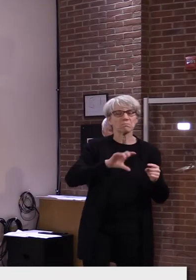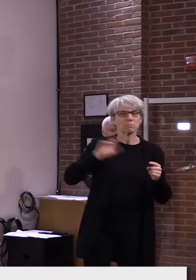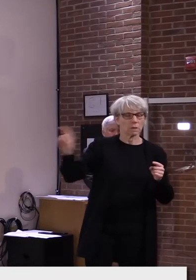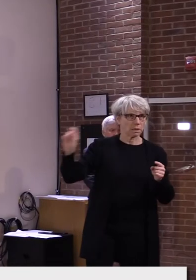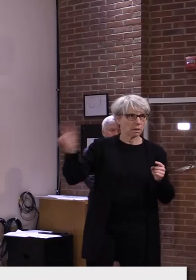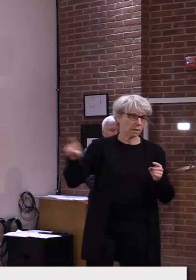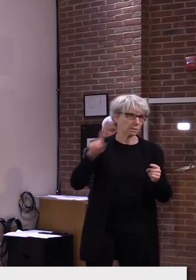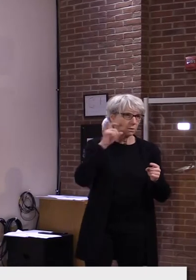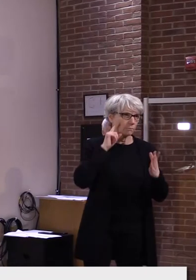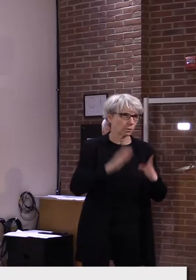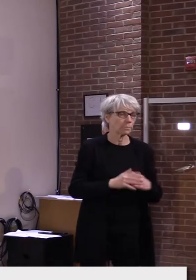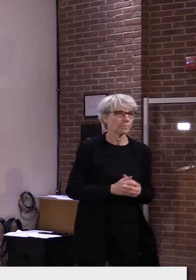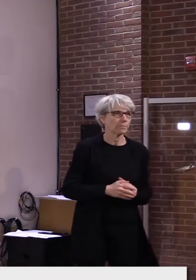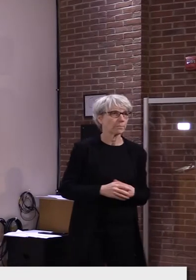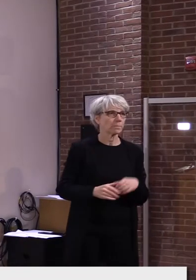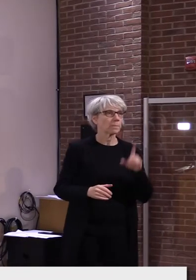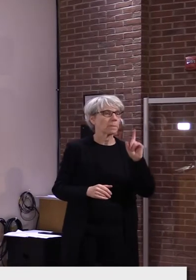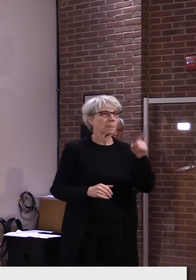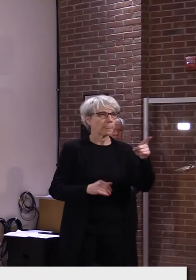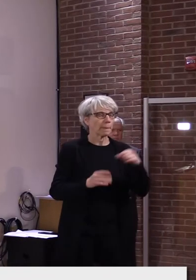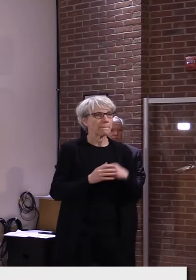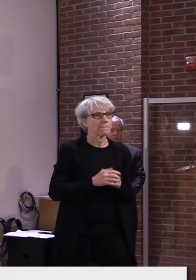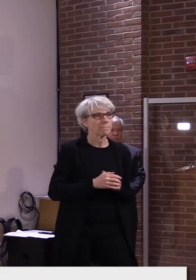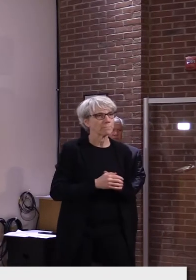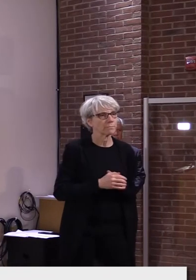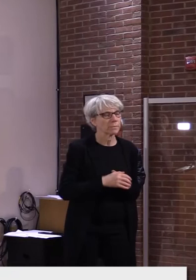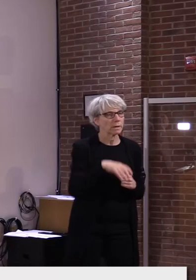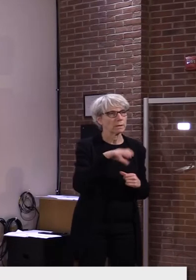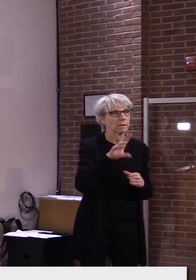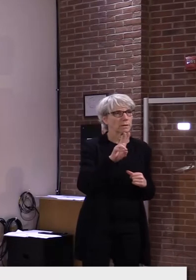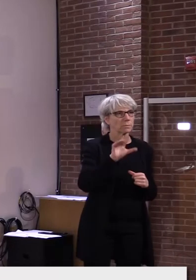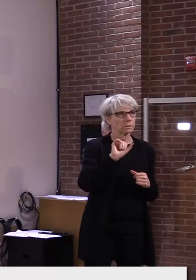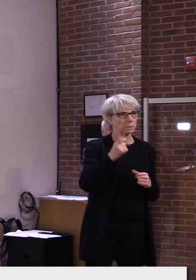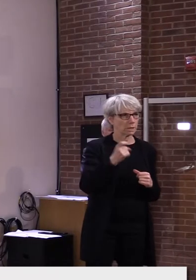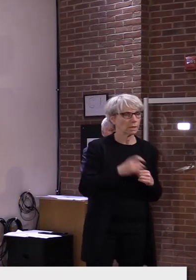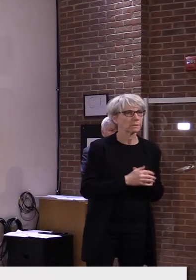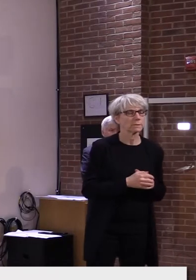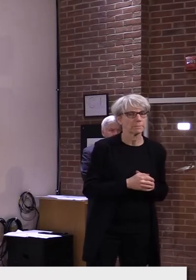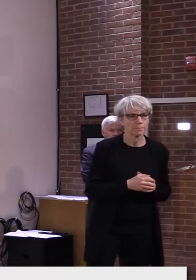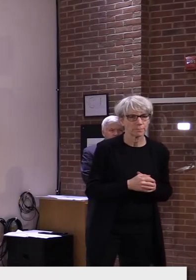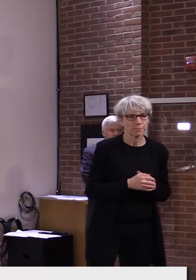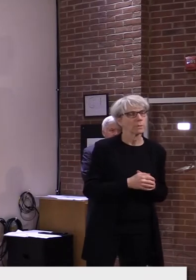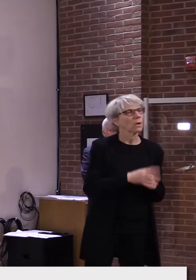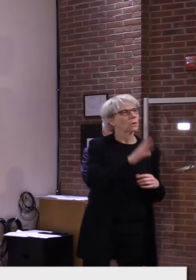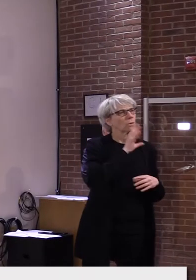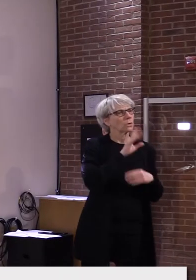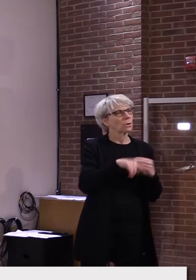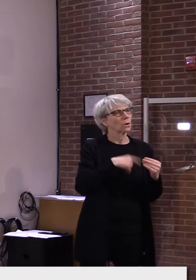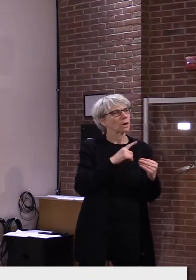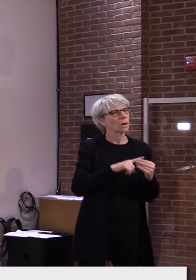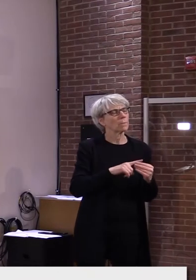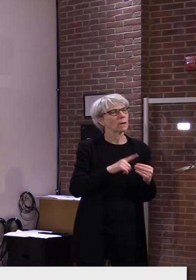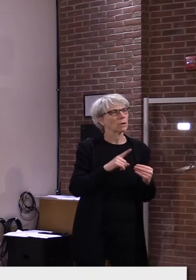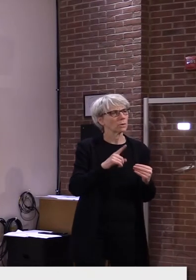my maybe it's for you or Secretary Smith. You know, you mentioned that we're deploying vaccines to primary care providers.